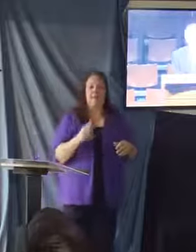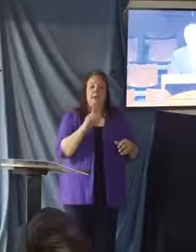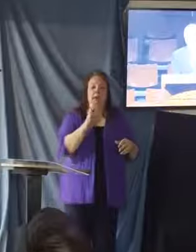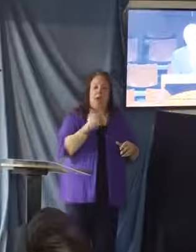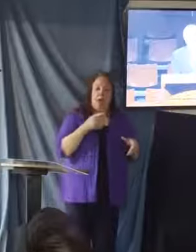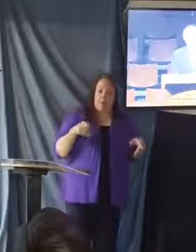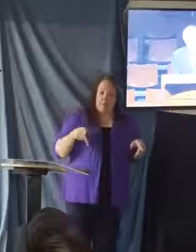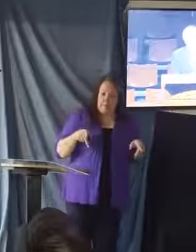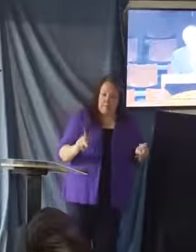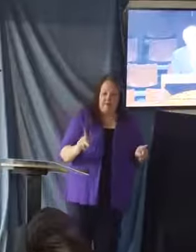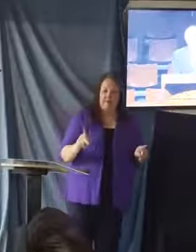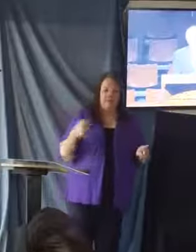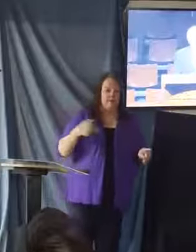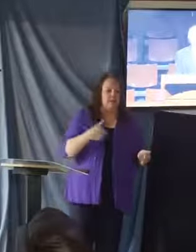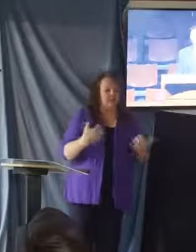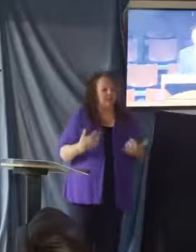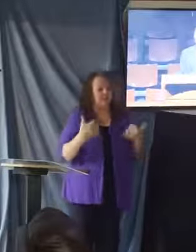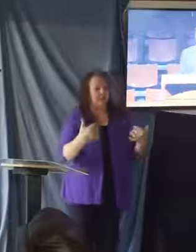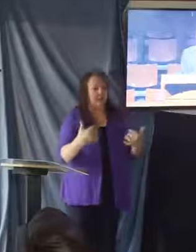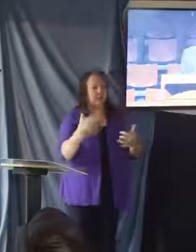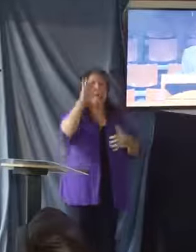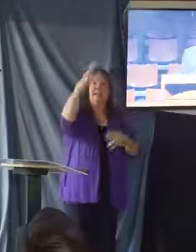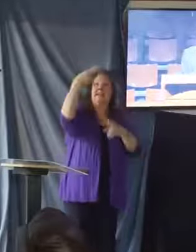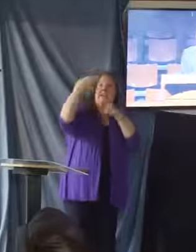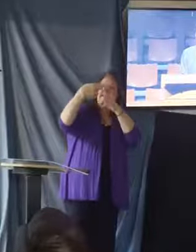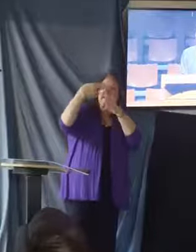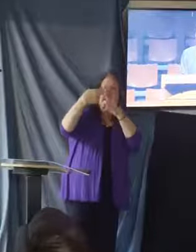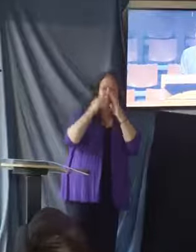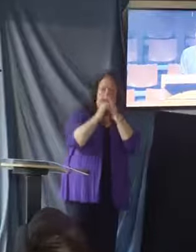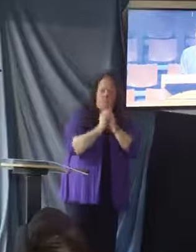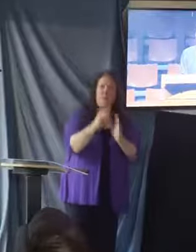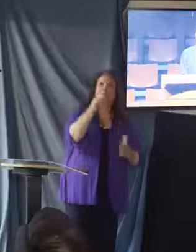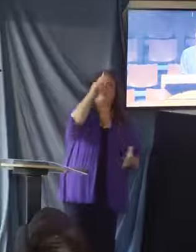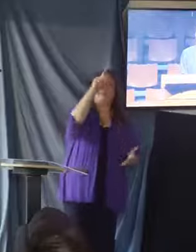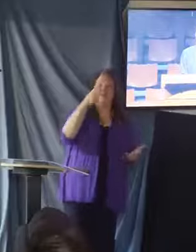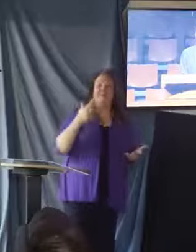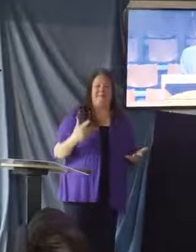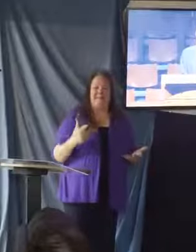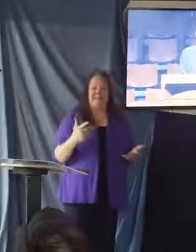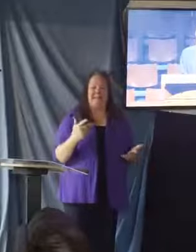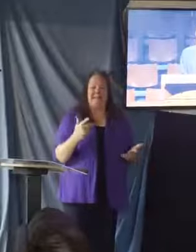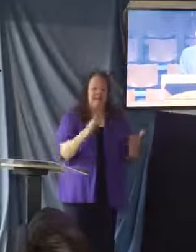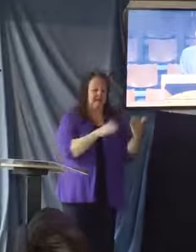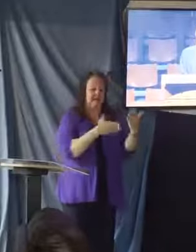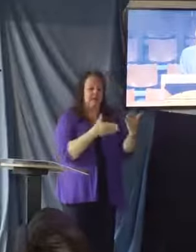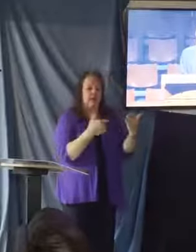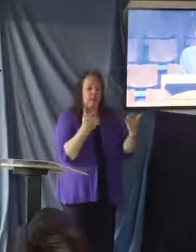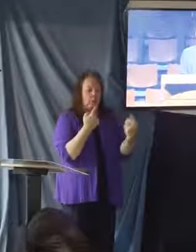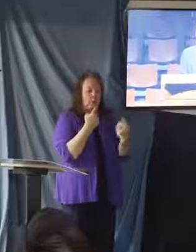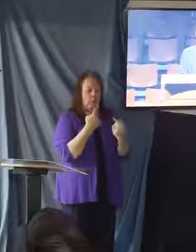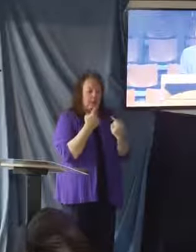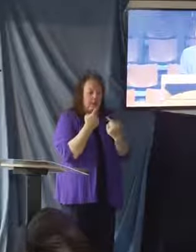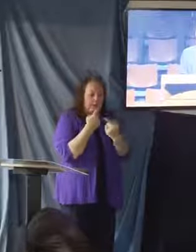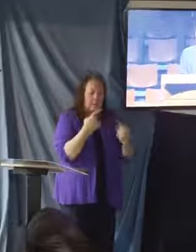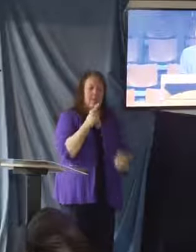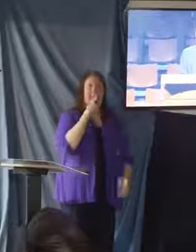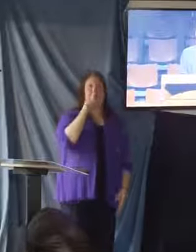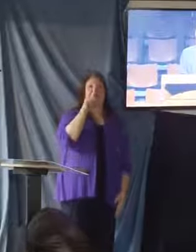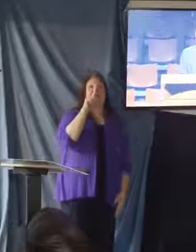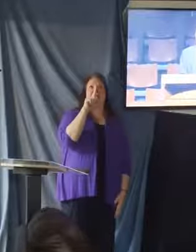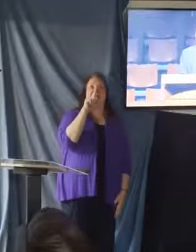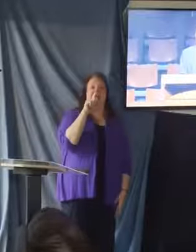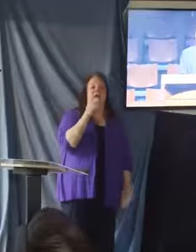Privilege it is to gather in the name of Jesus Christ and worship Him. And as the song said, we proclaim Him